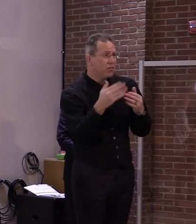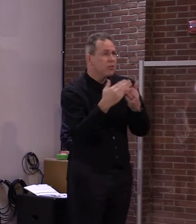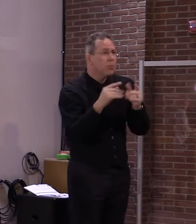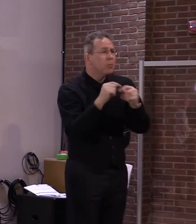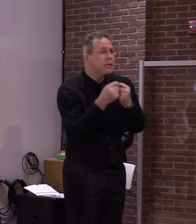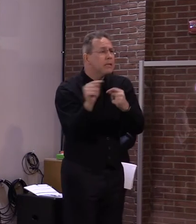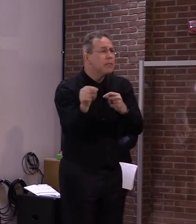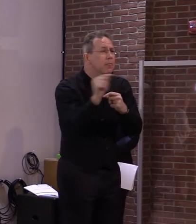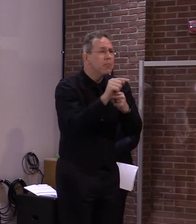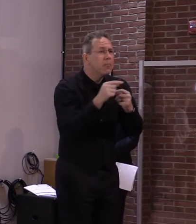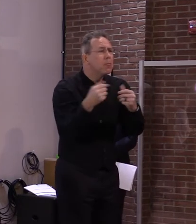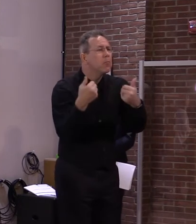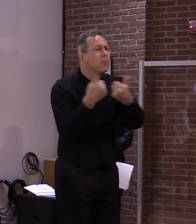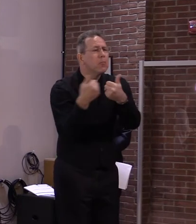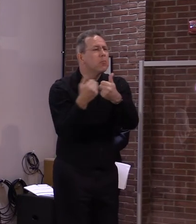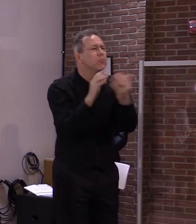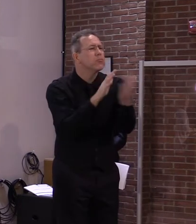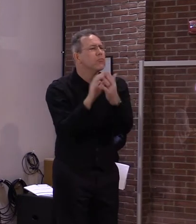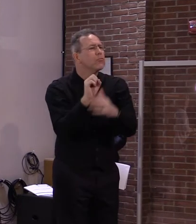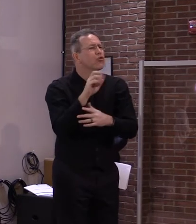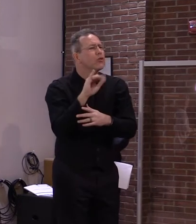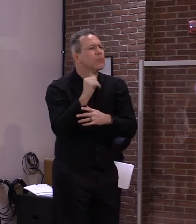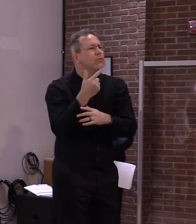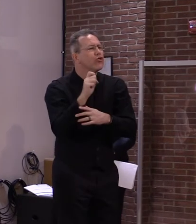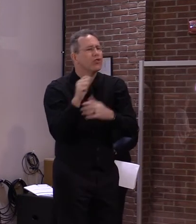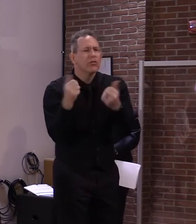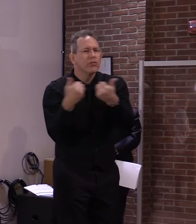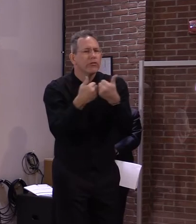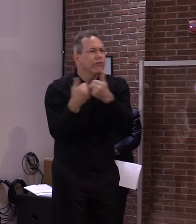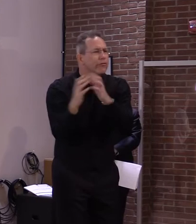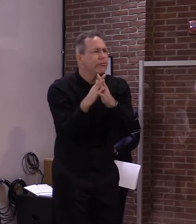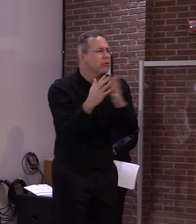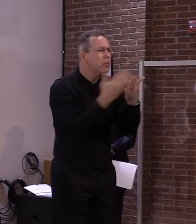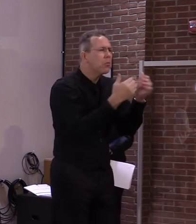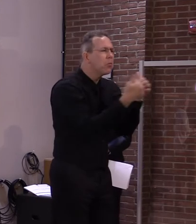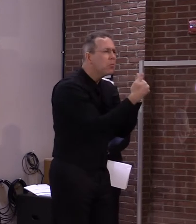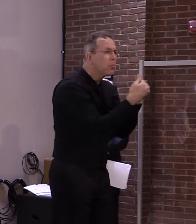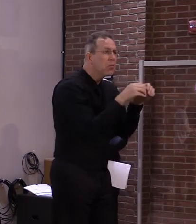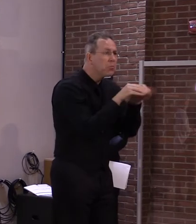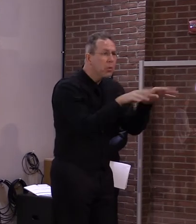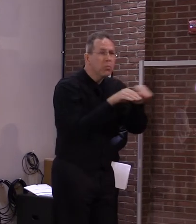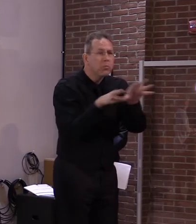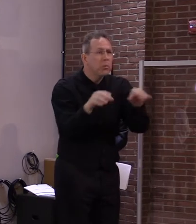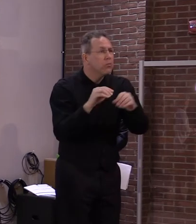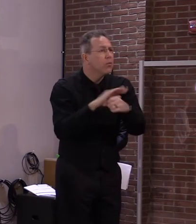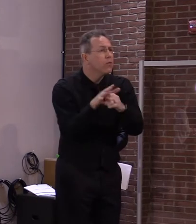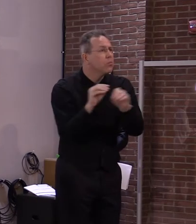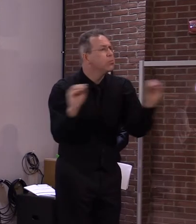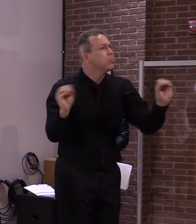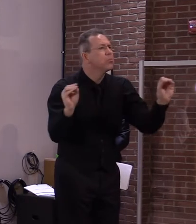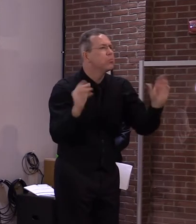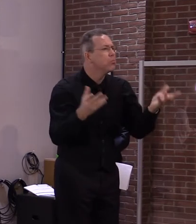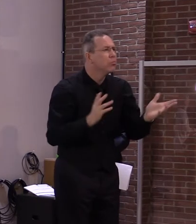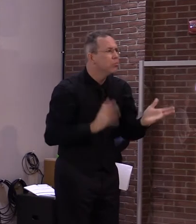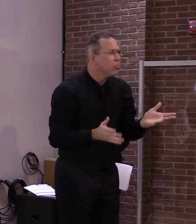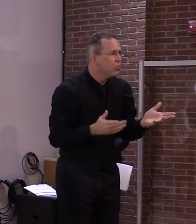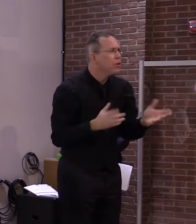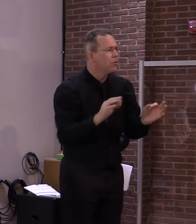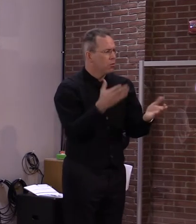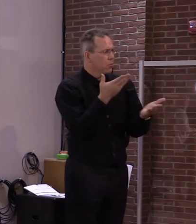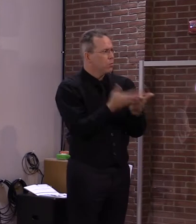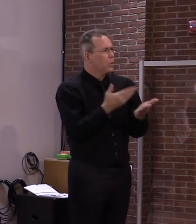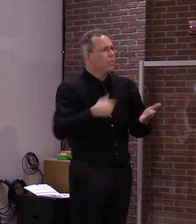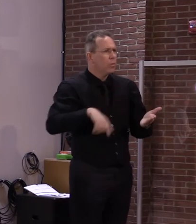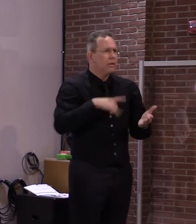virus to one another this again reflects strong adherence to the safety precautions established in the guidance chief among